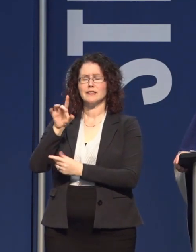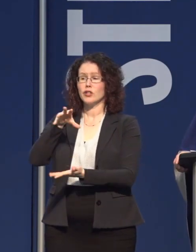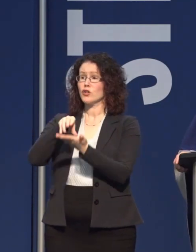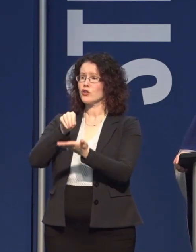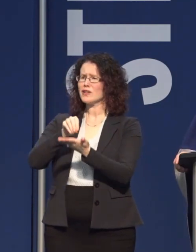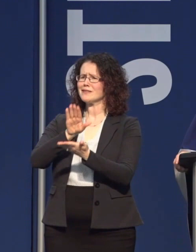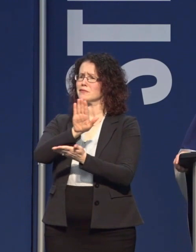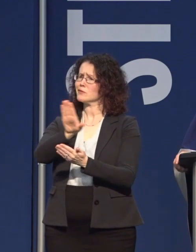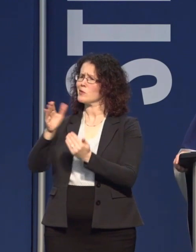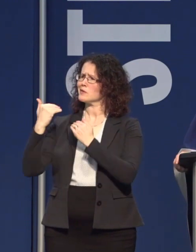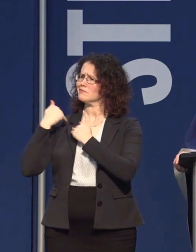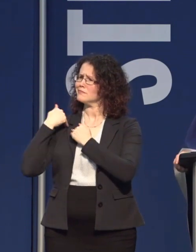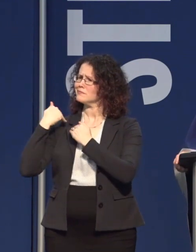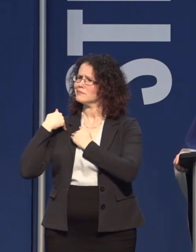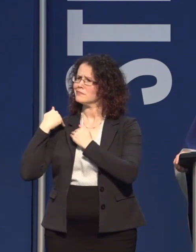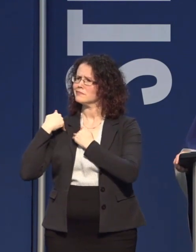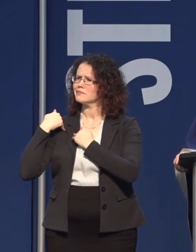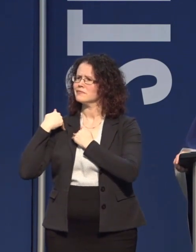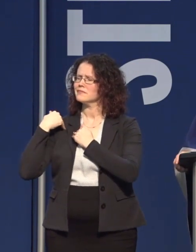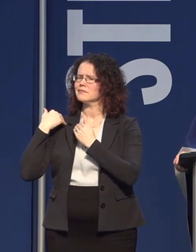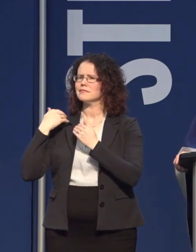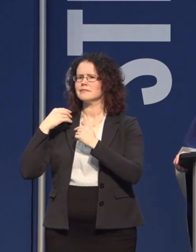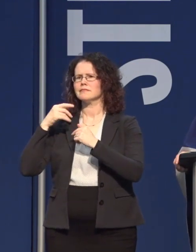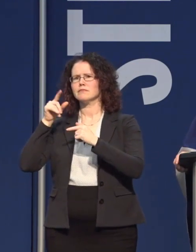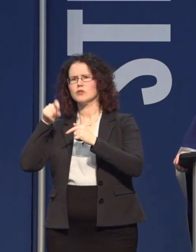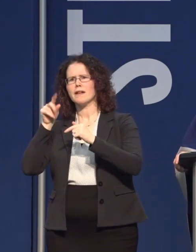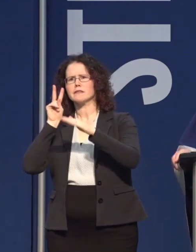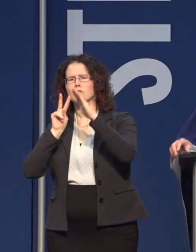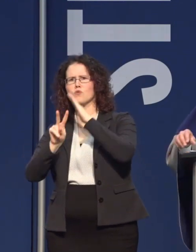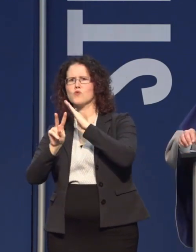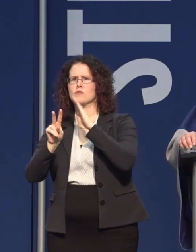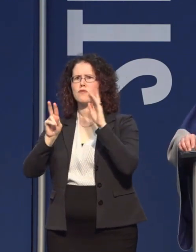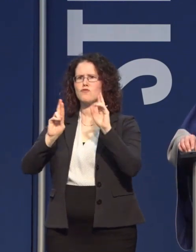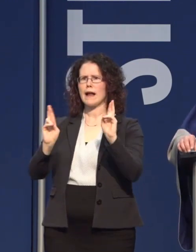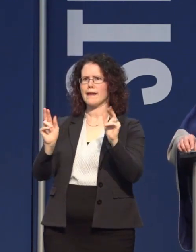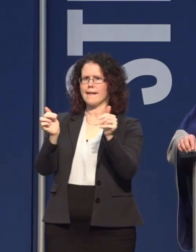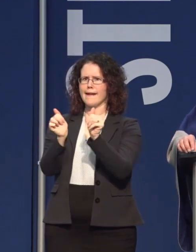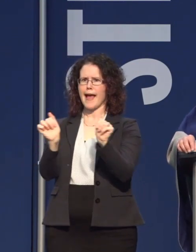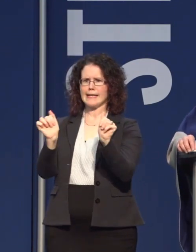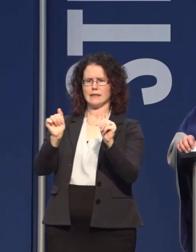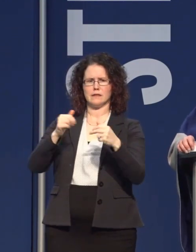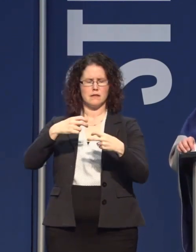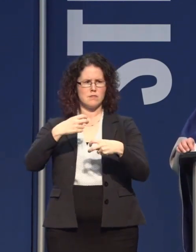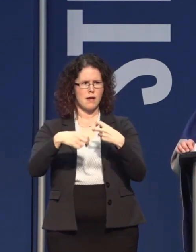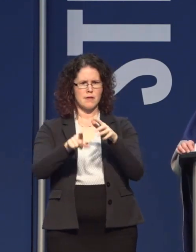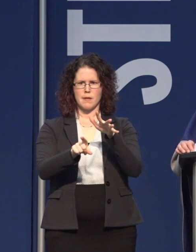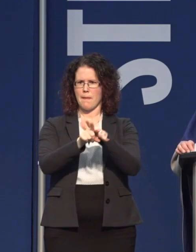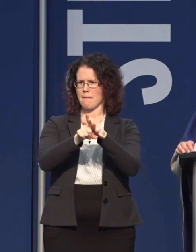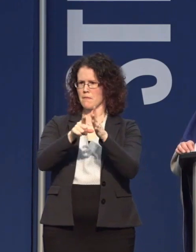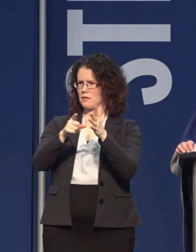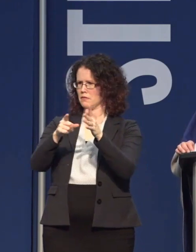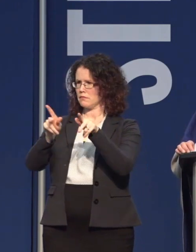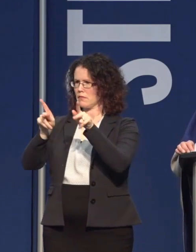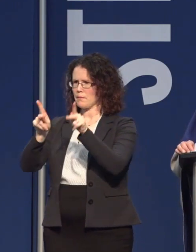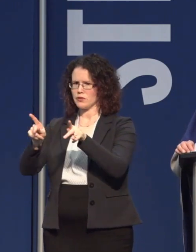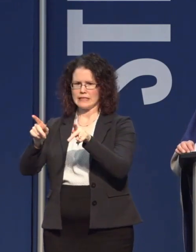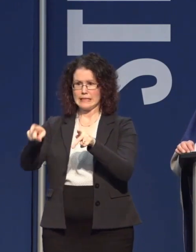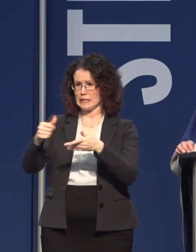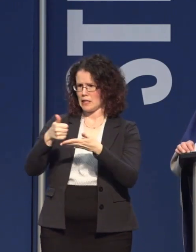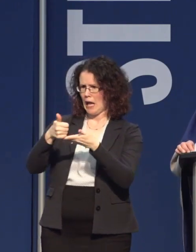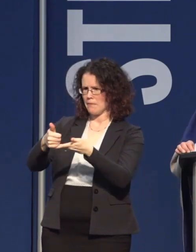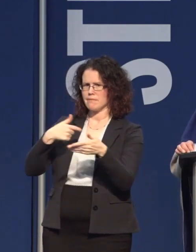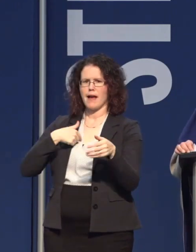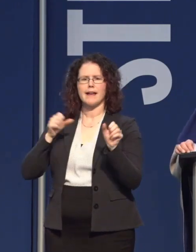responsibility to be prepared for the unexpected, and we should always be in a position to pay forward the amazing gestures of